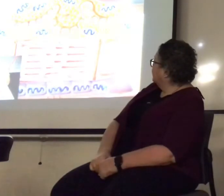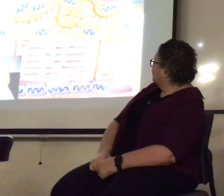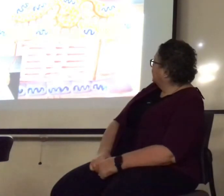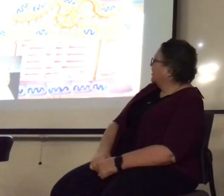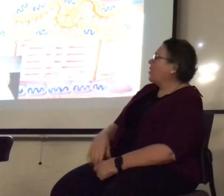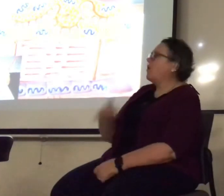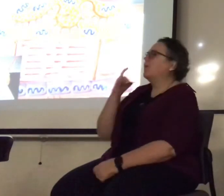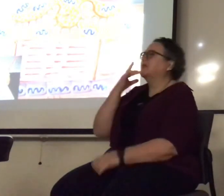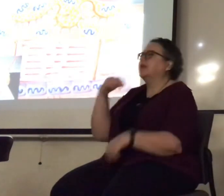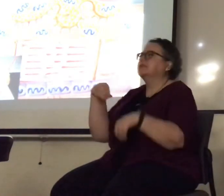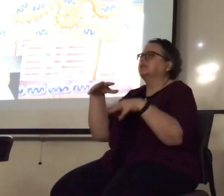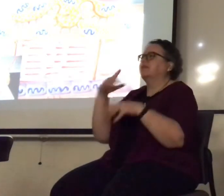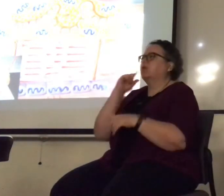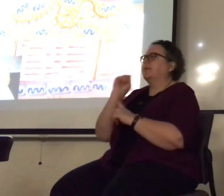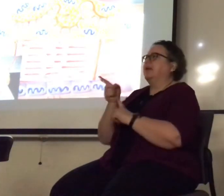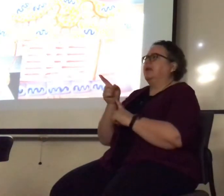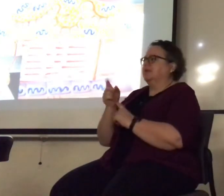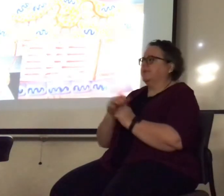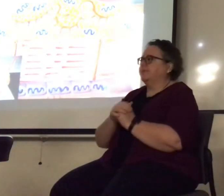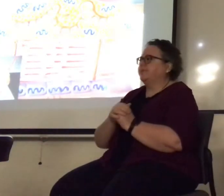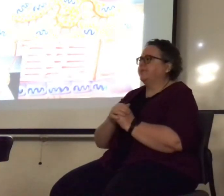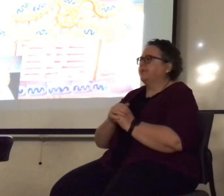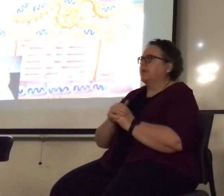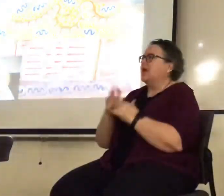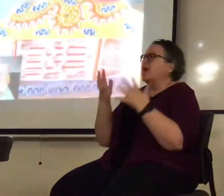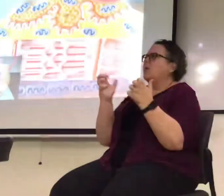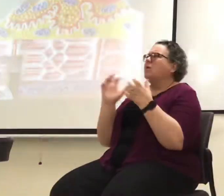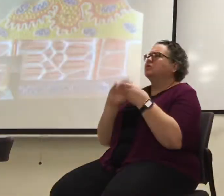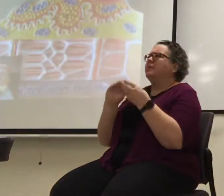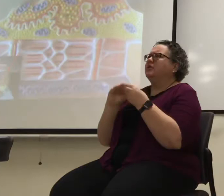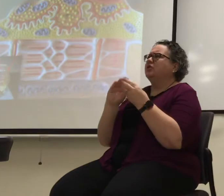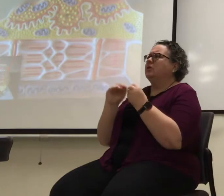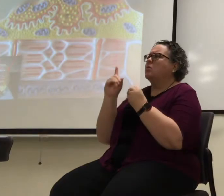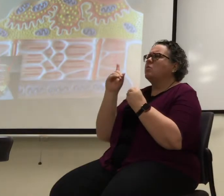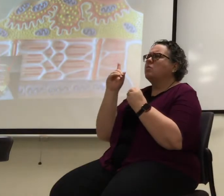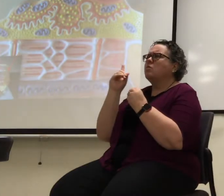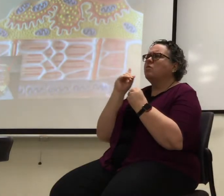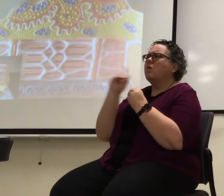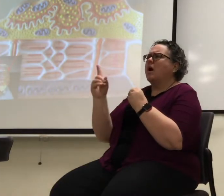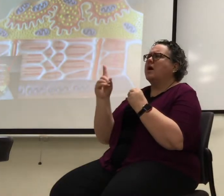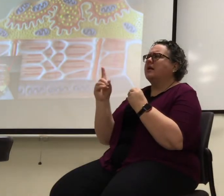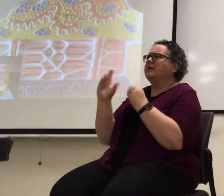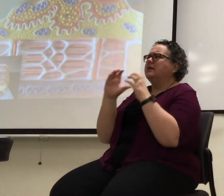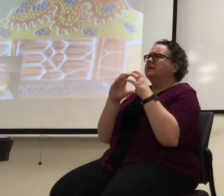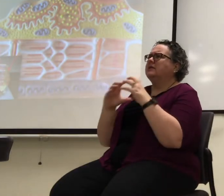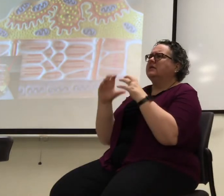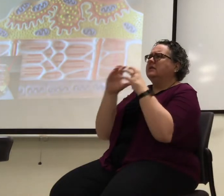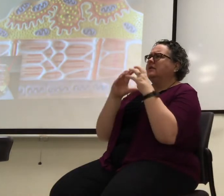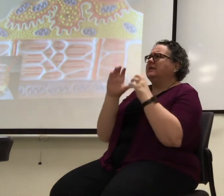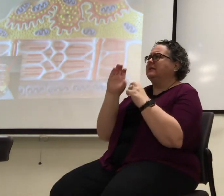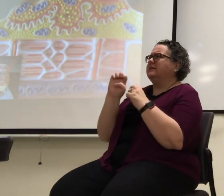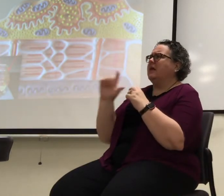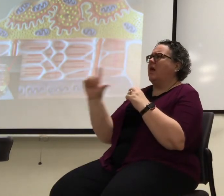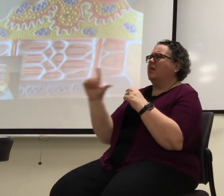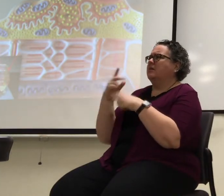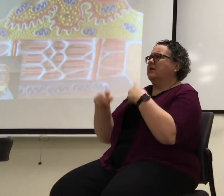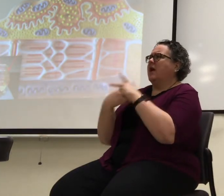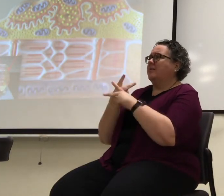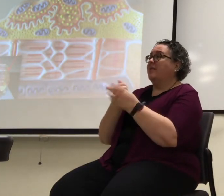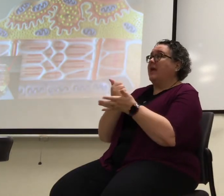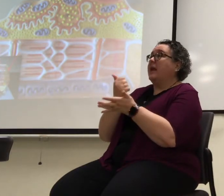well, turn the lights back on. I want to mention one cell type that helps the